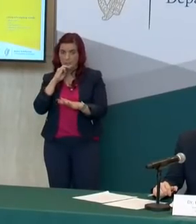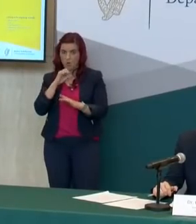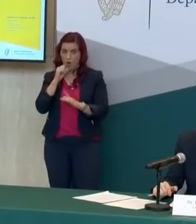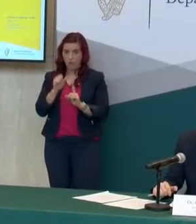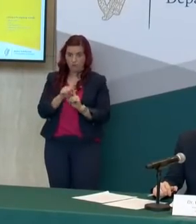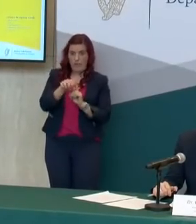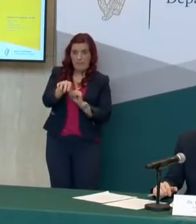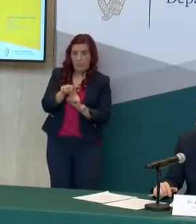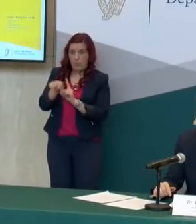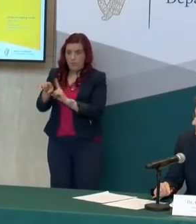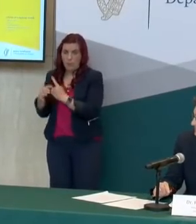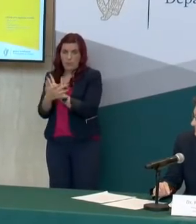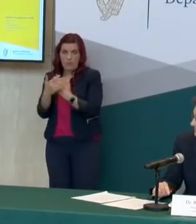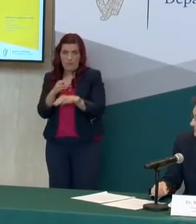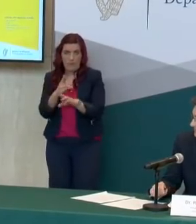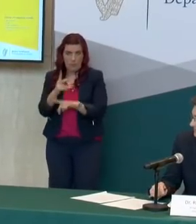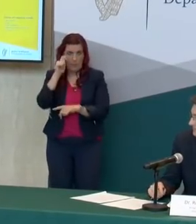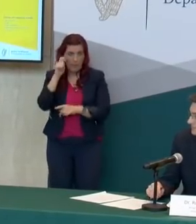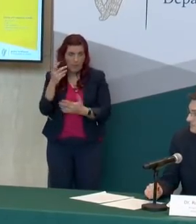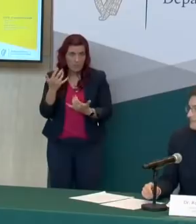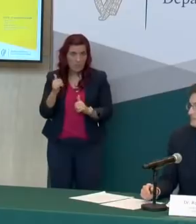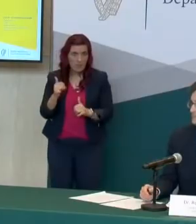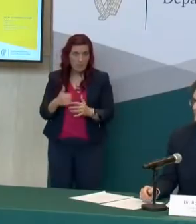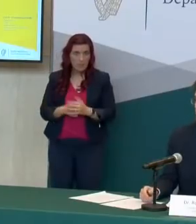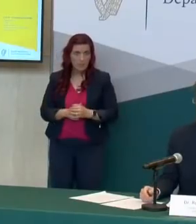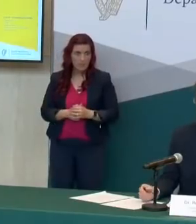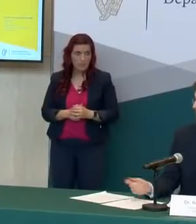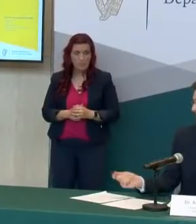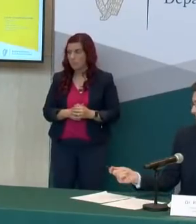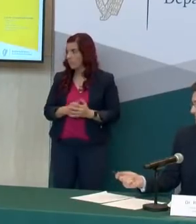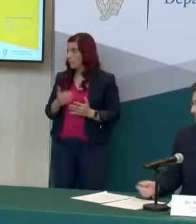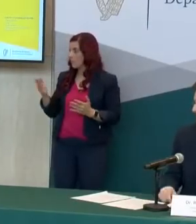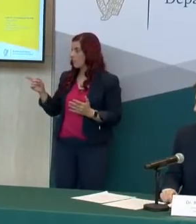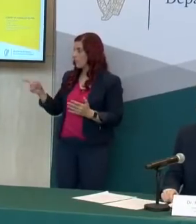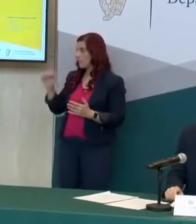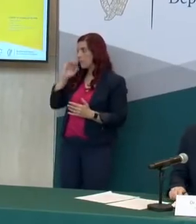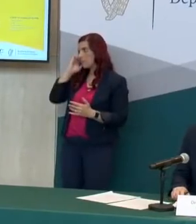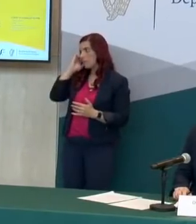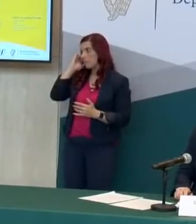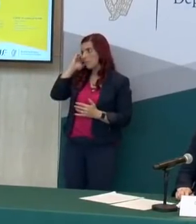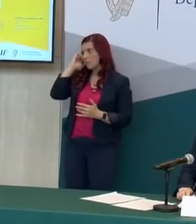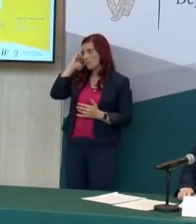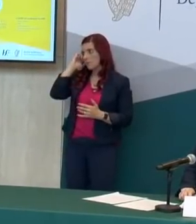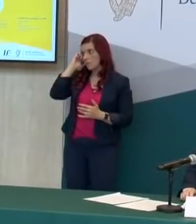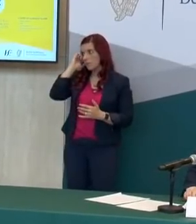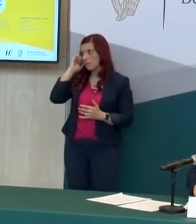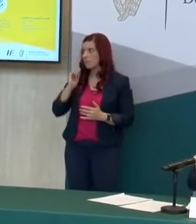the disease on to as many people as you might expect? Just if I could come in there, we've